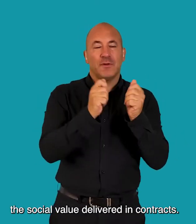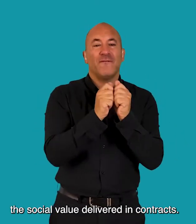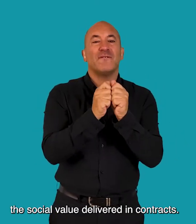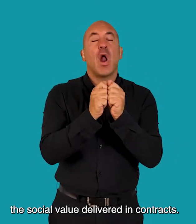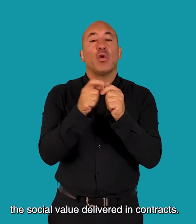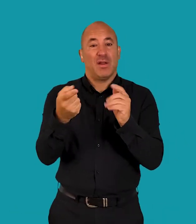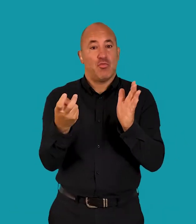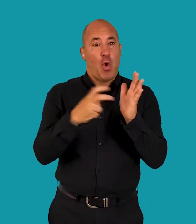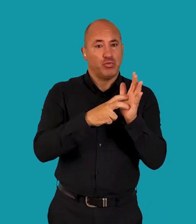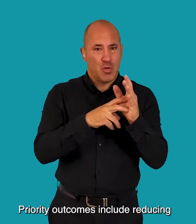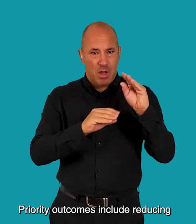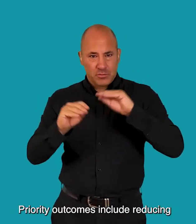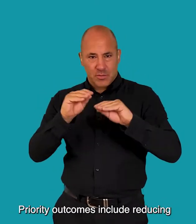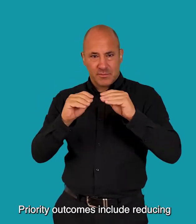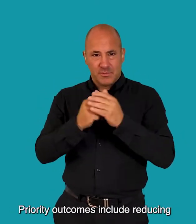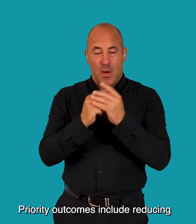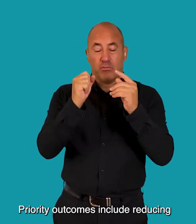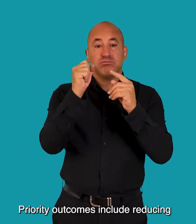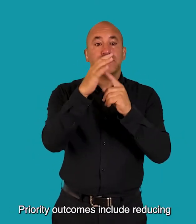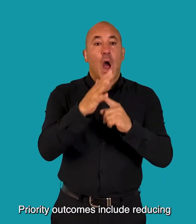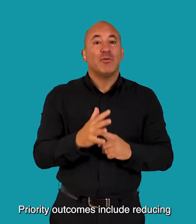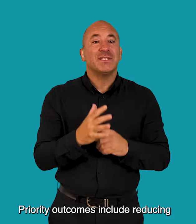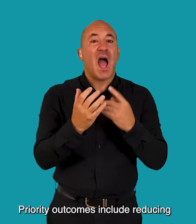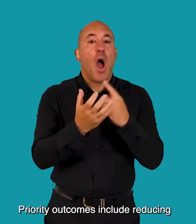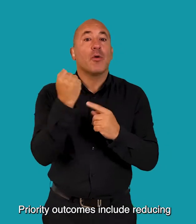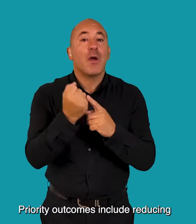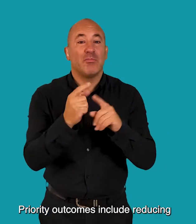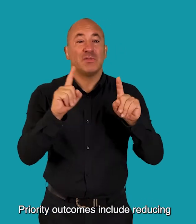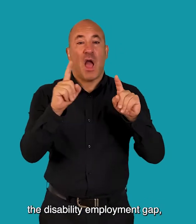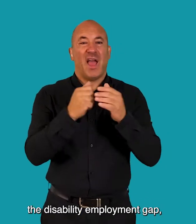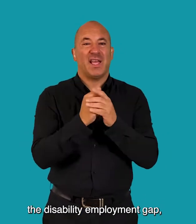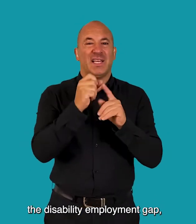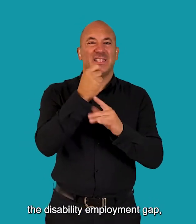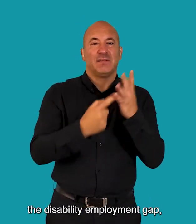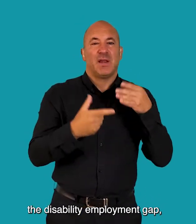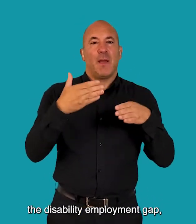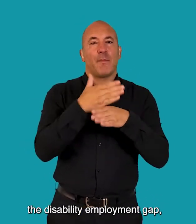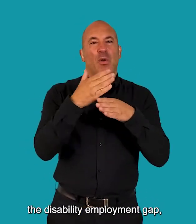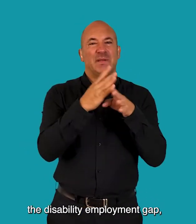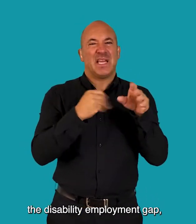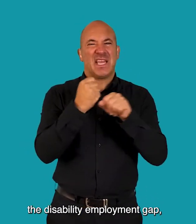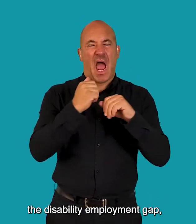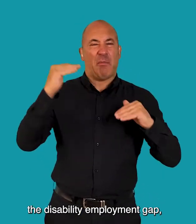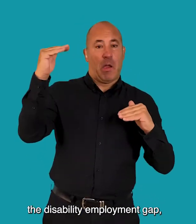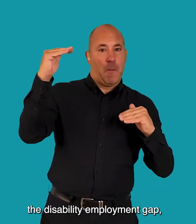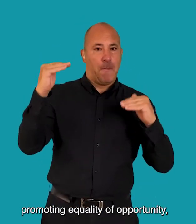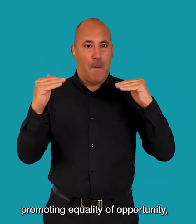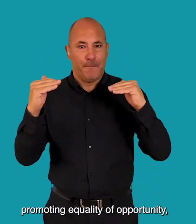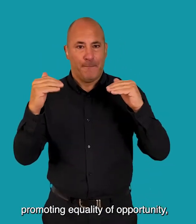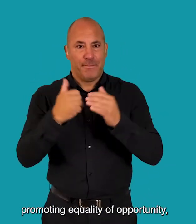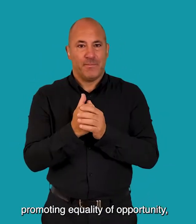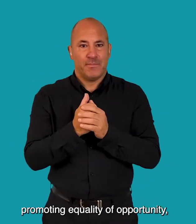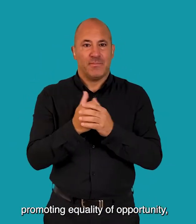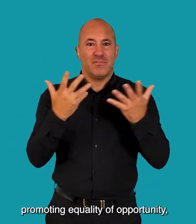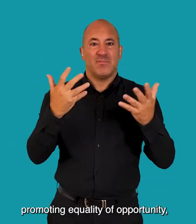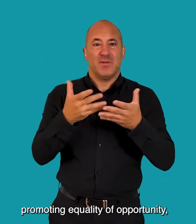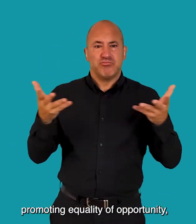contracts. Priority outcomes include reducing the disability employment gap, promoting equality of